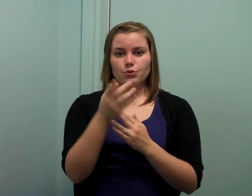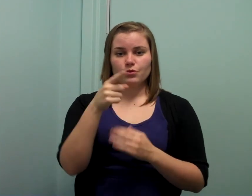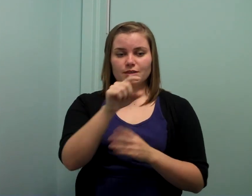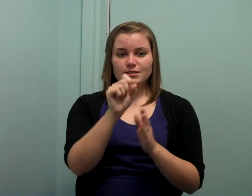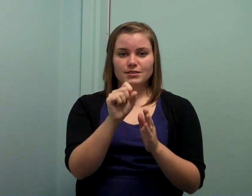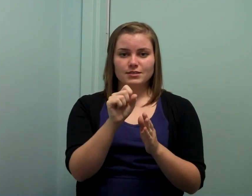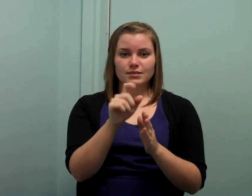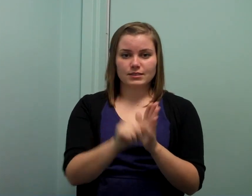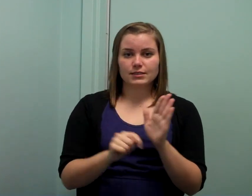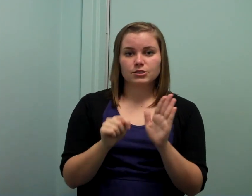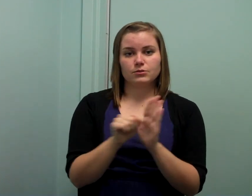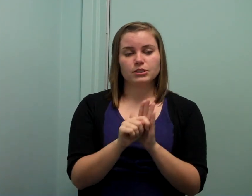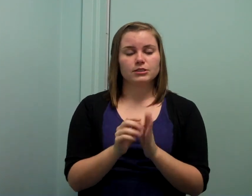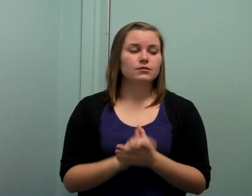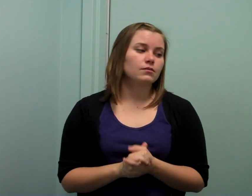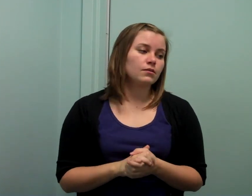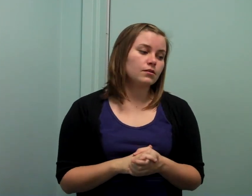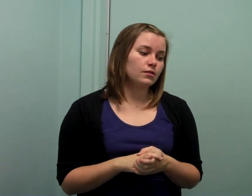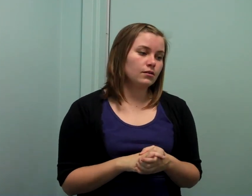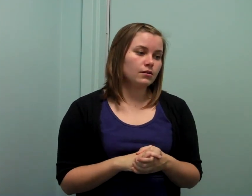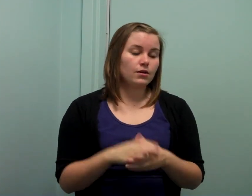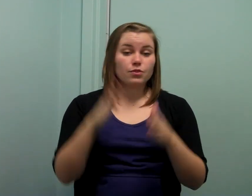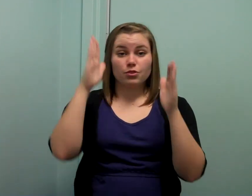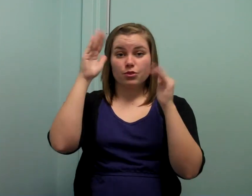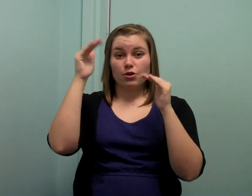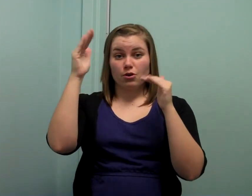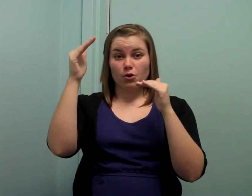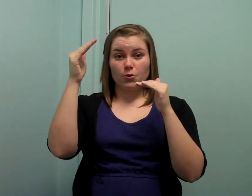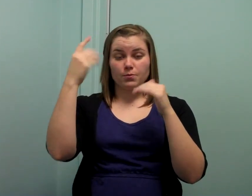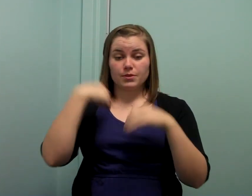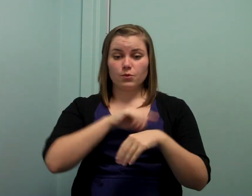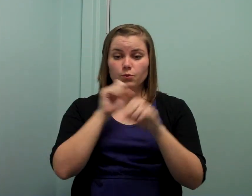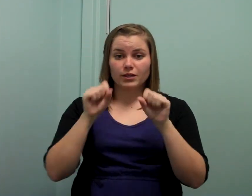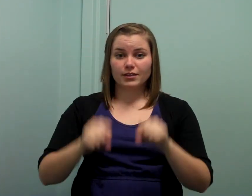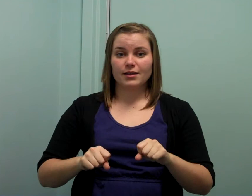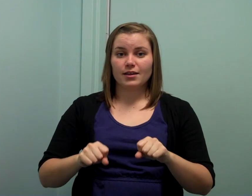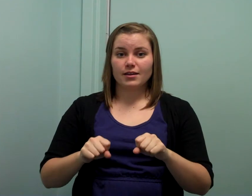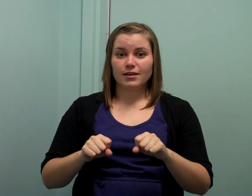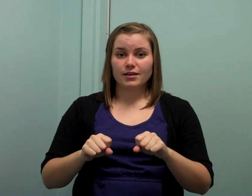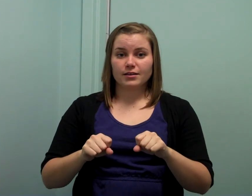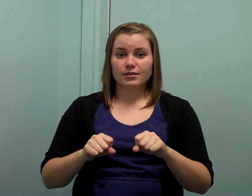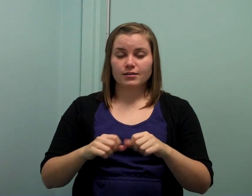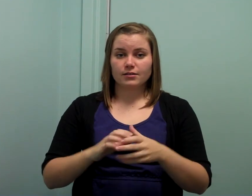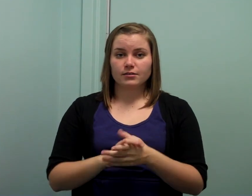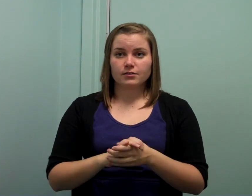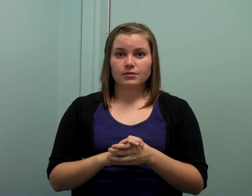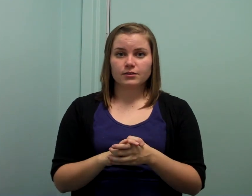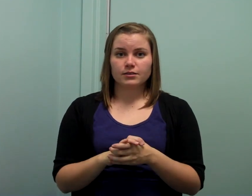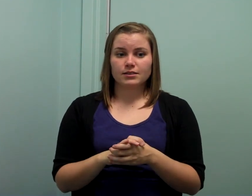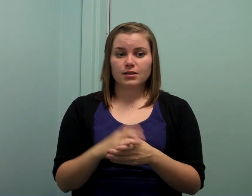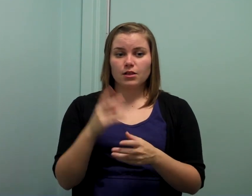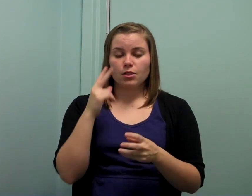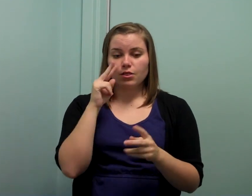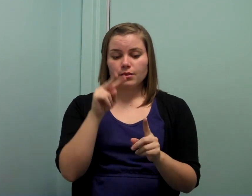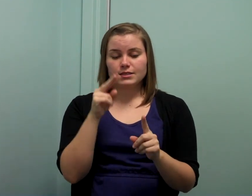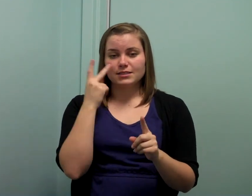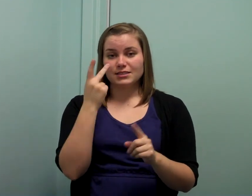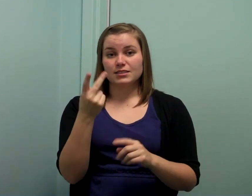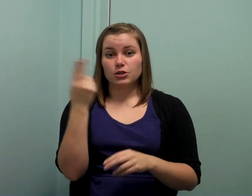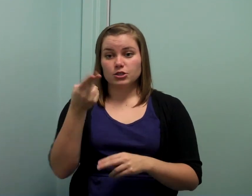we mean well. The hope that we can put this in some kind of historic perspective that gives us